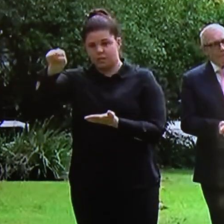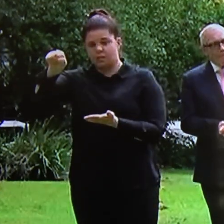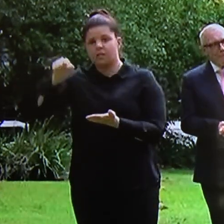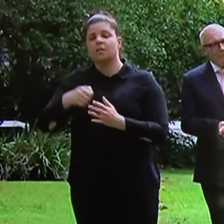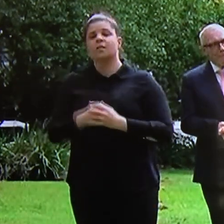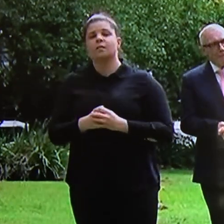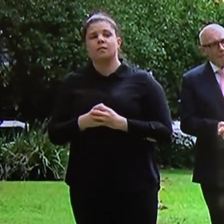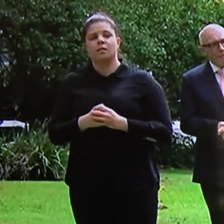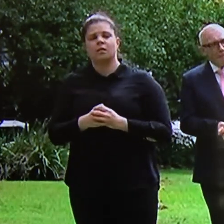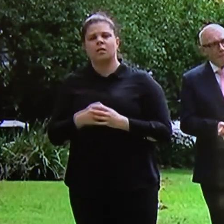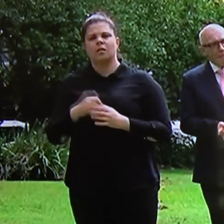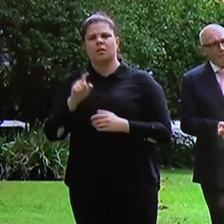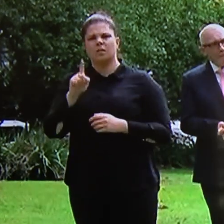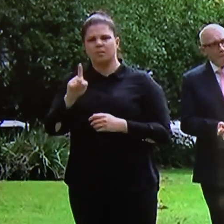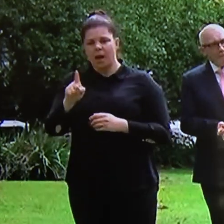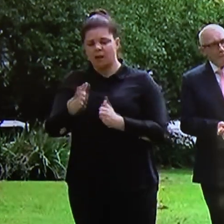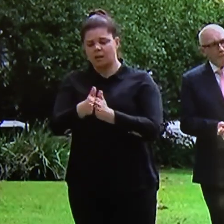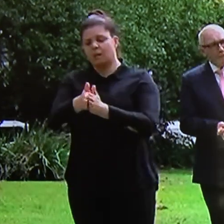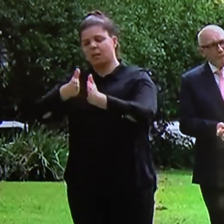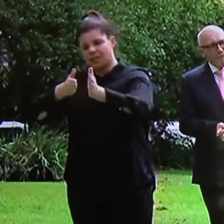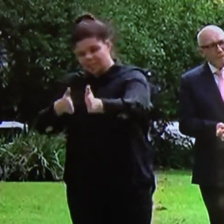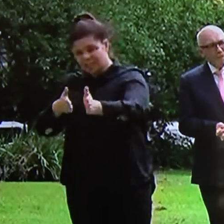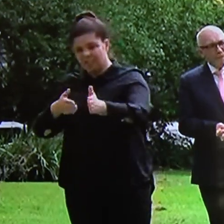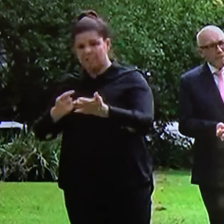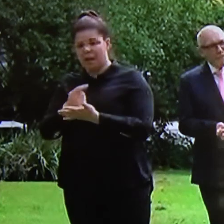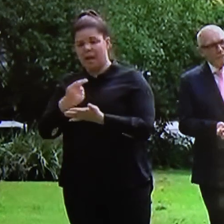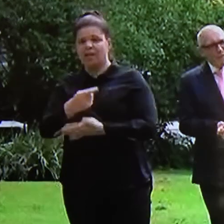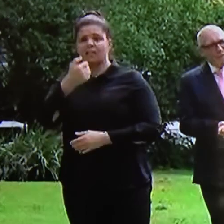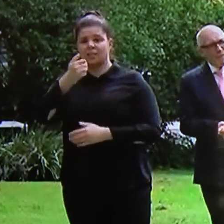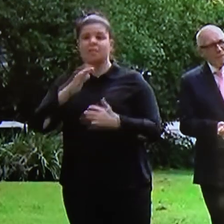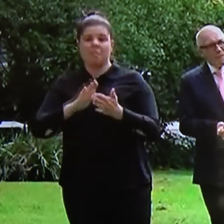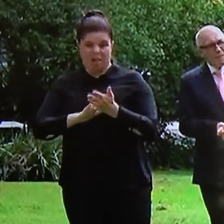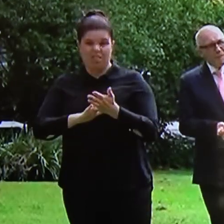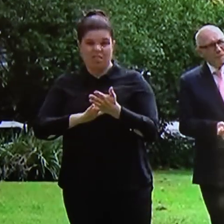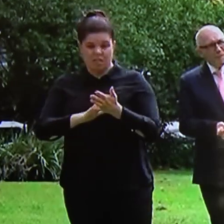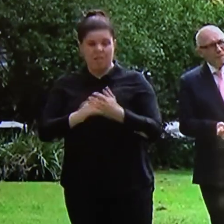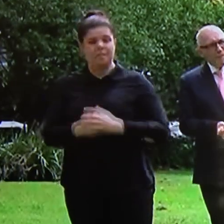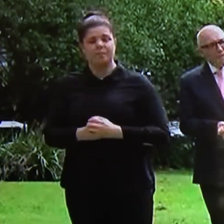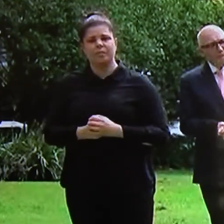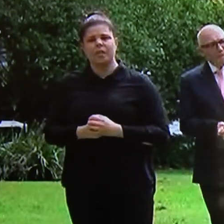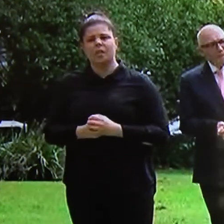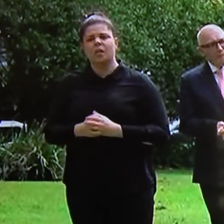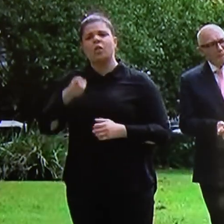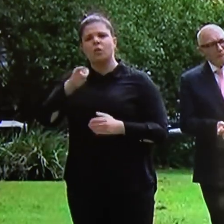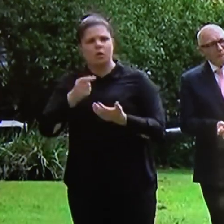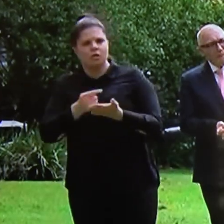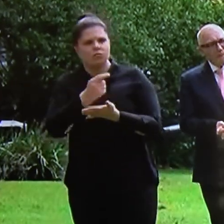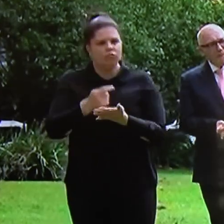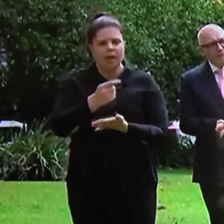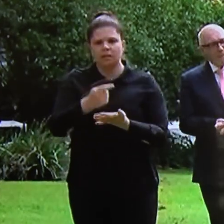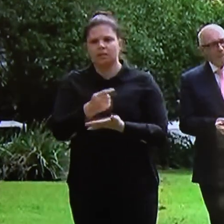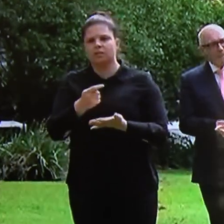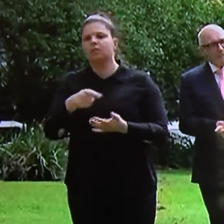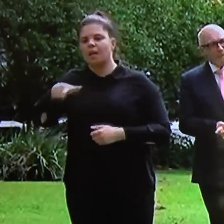on evictions for rental arrears for 6 months. Now, what we would say is that tenants need to work with landlords in relation